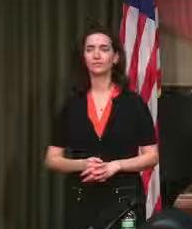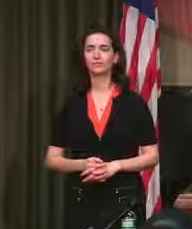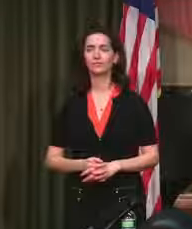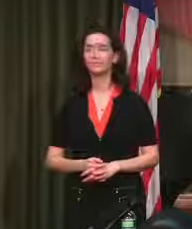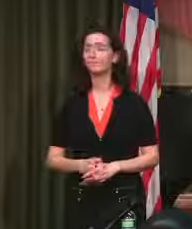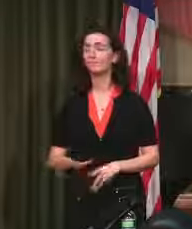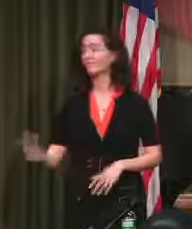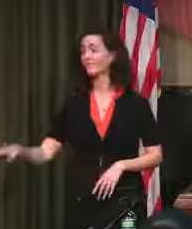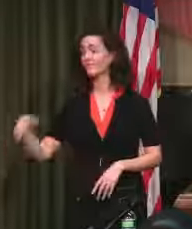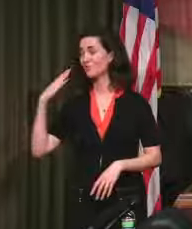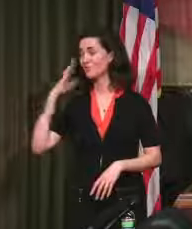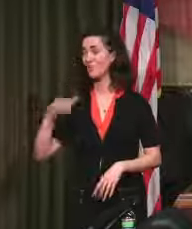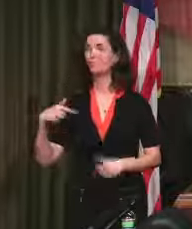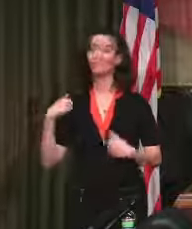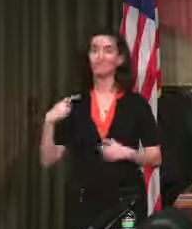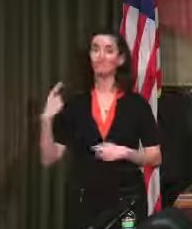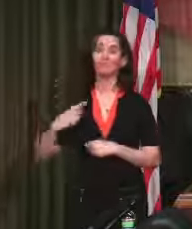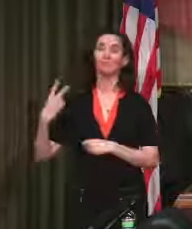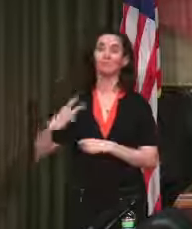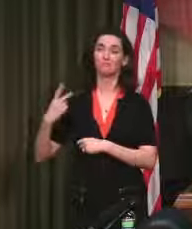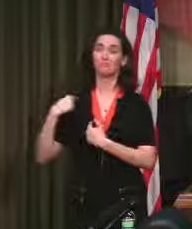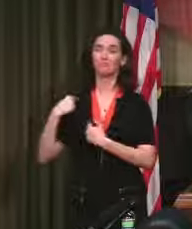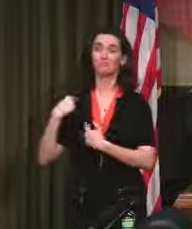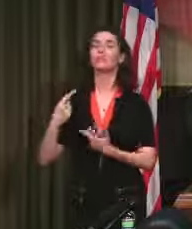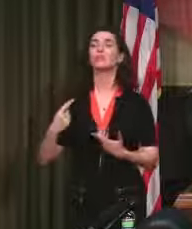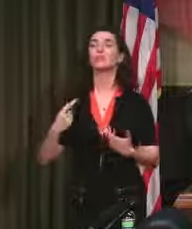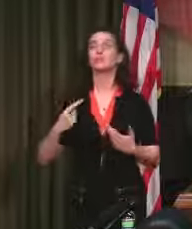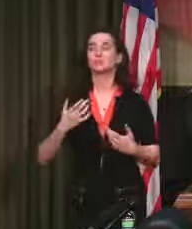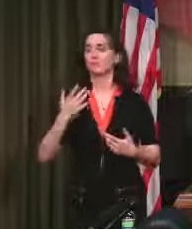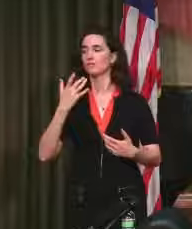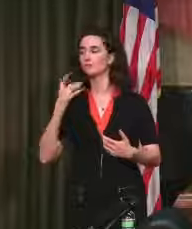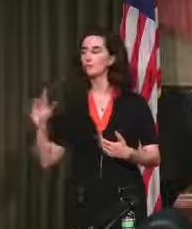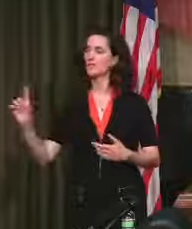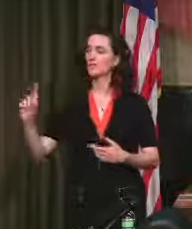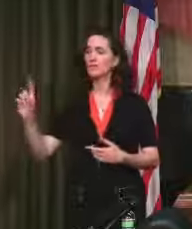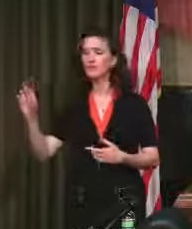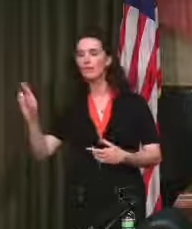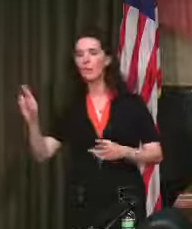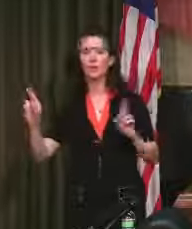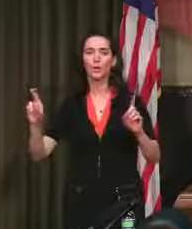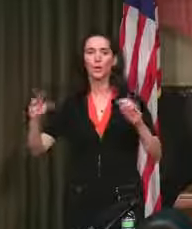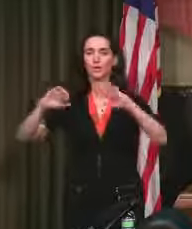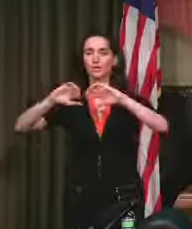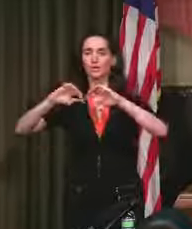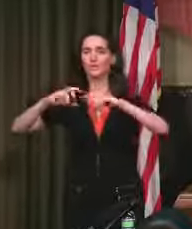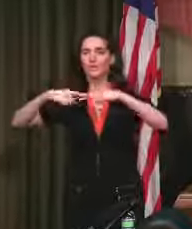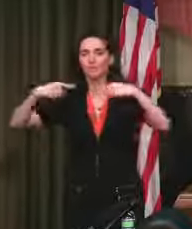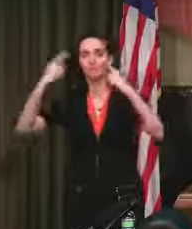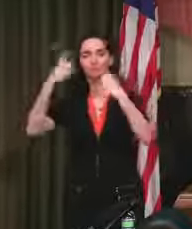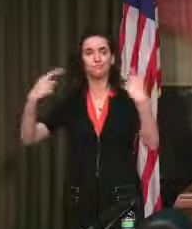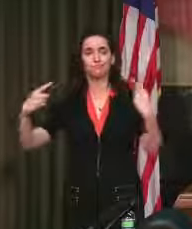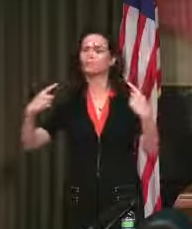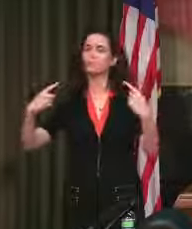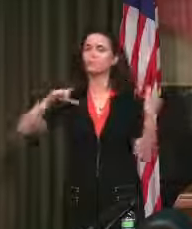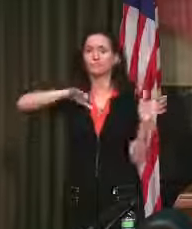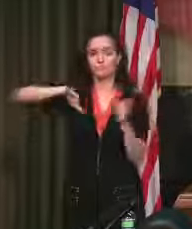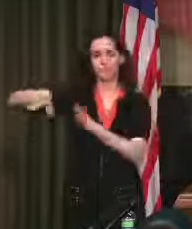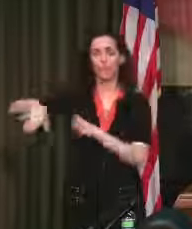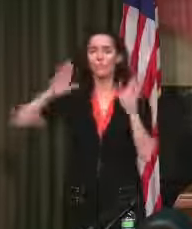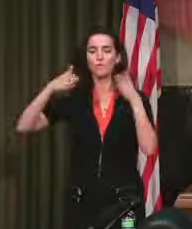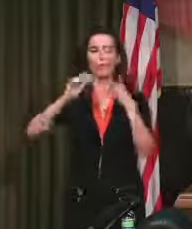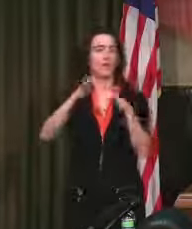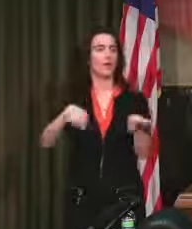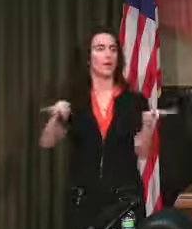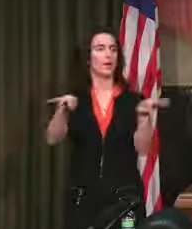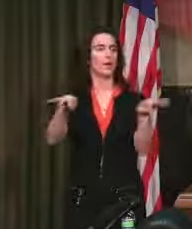You know, over the past several days, we've been able to put partisan politics aside and focus on what really matters, and that is the people